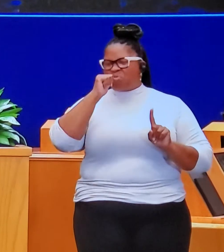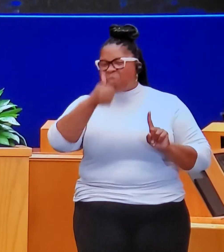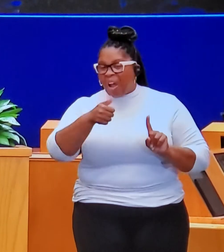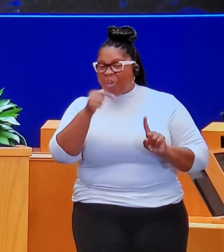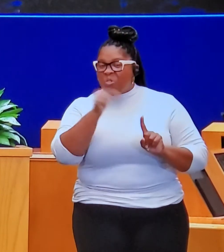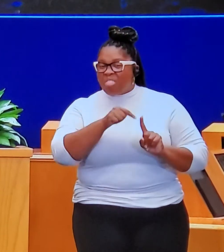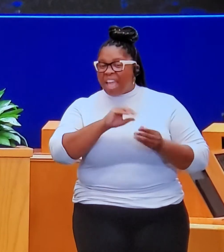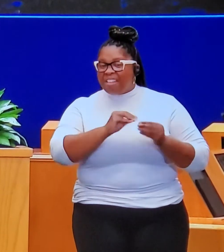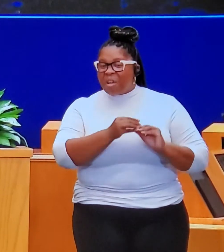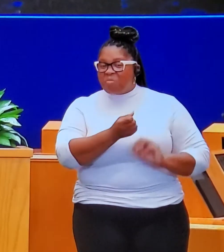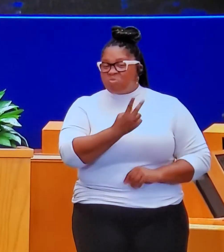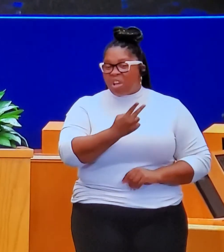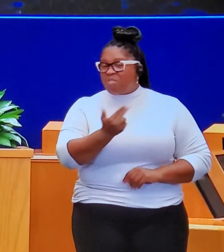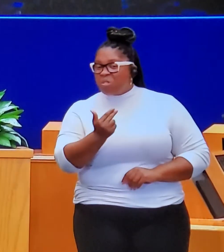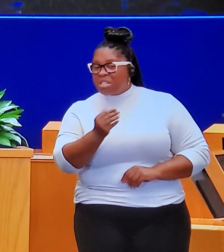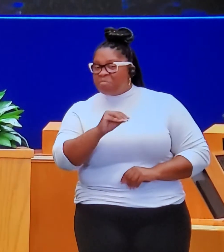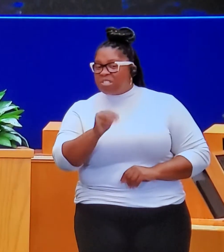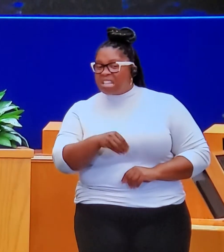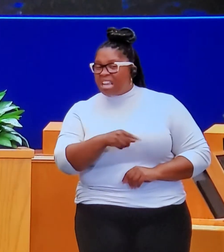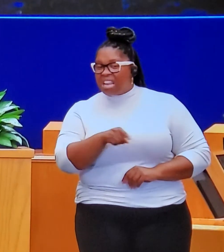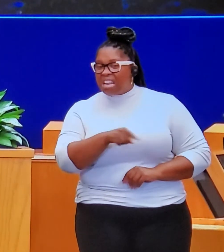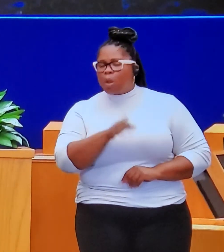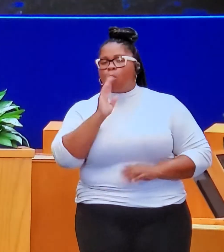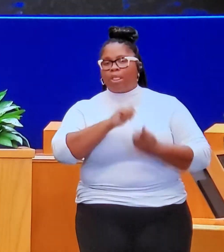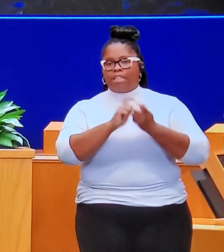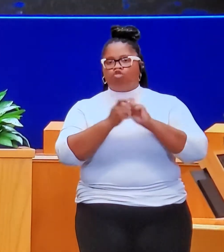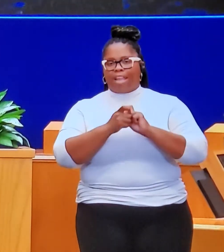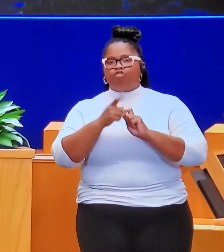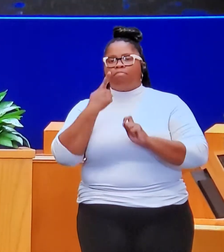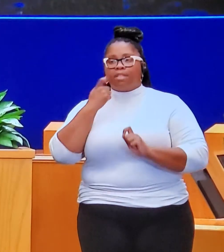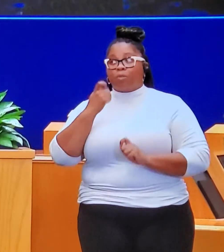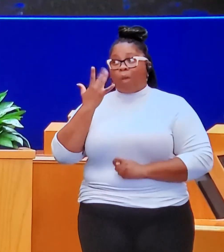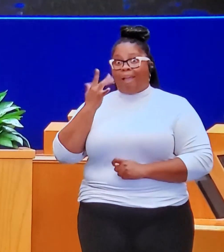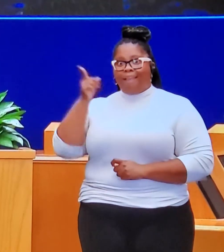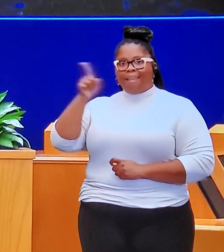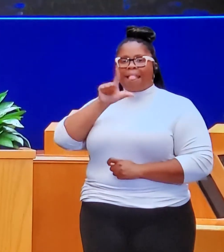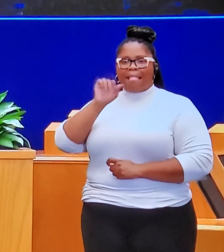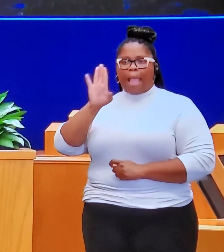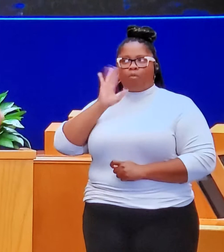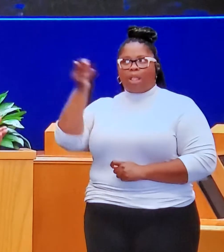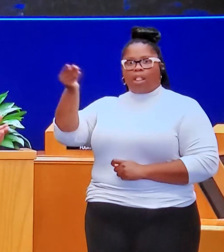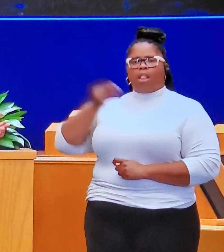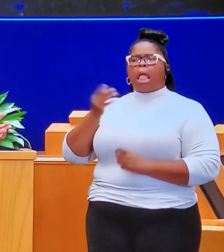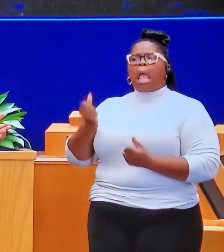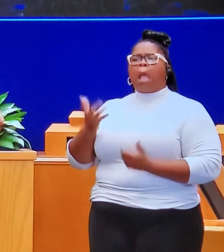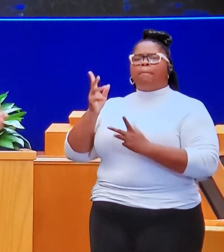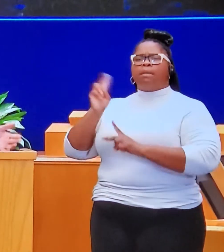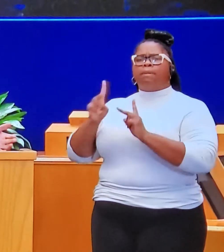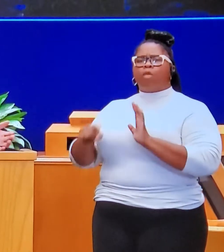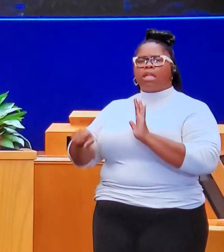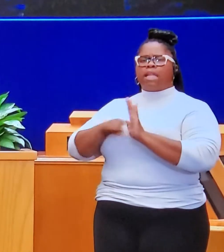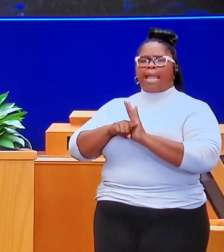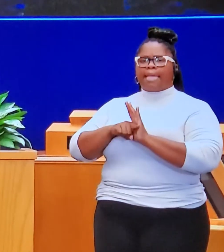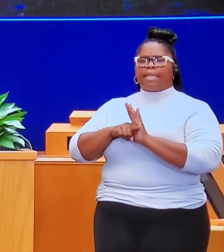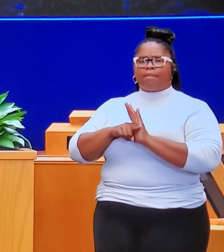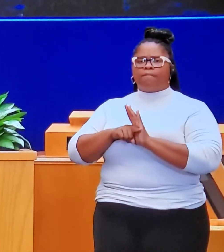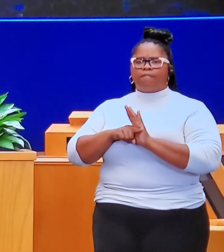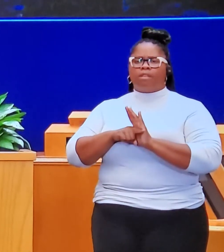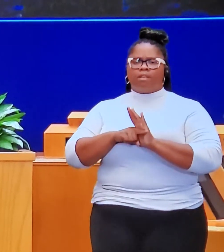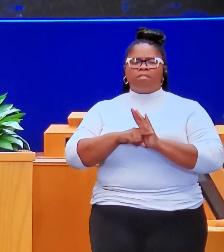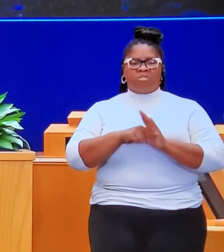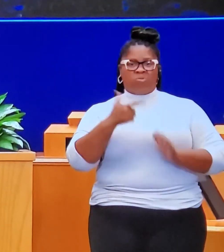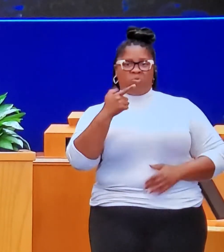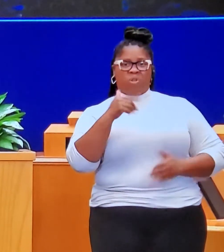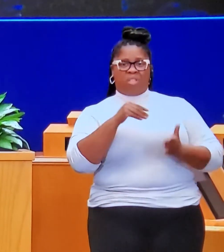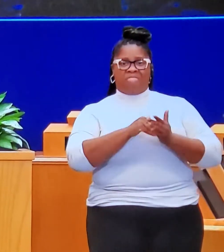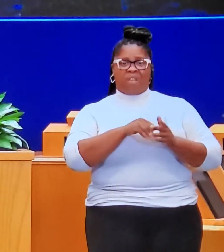tomorrow when we get all of the negative reports in as well. We'll have had more people who actually got tested,